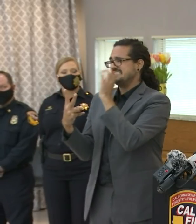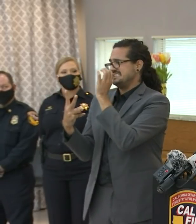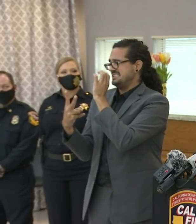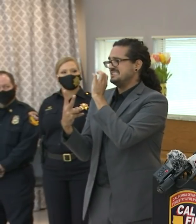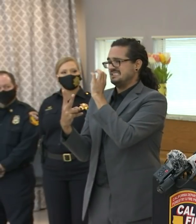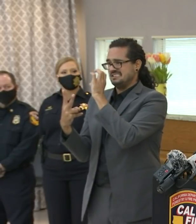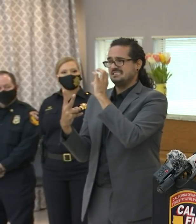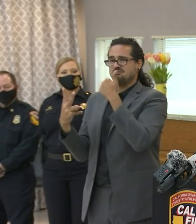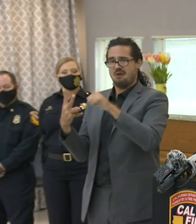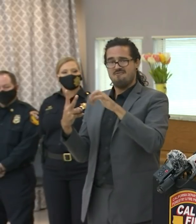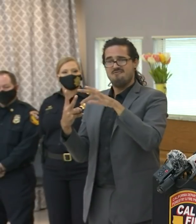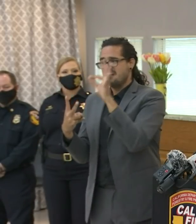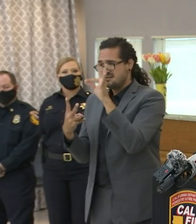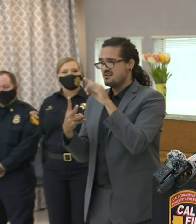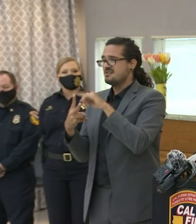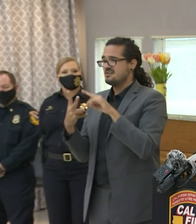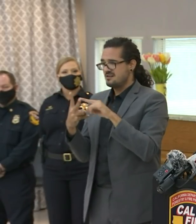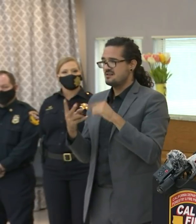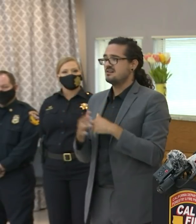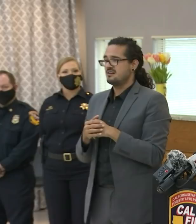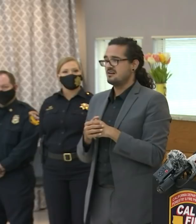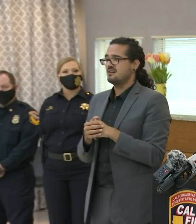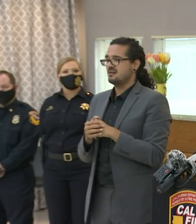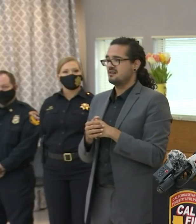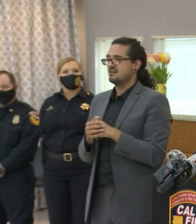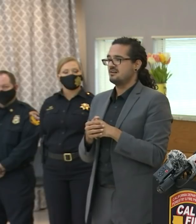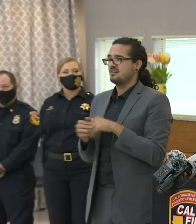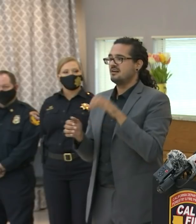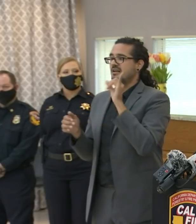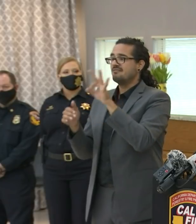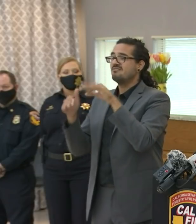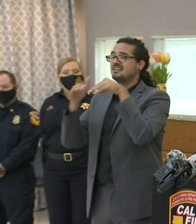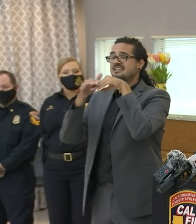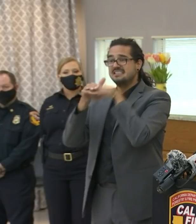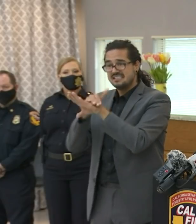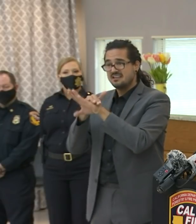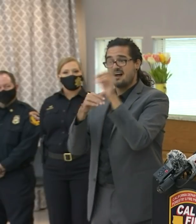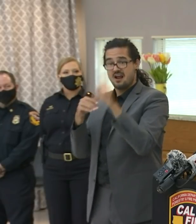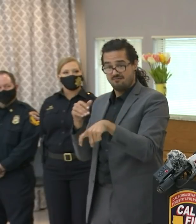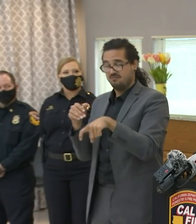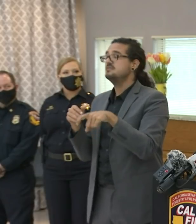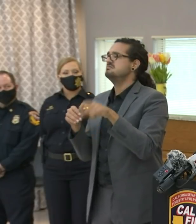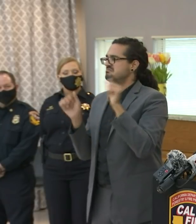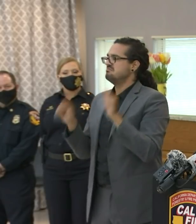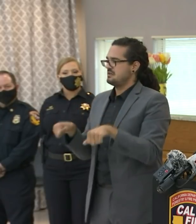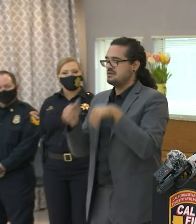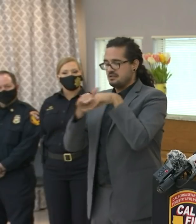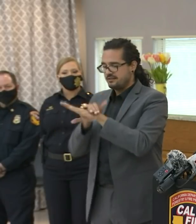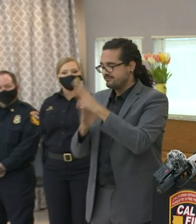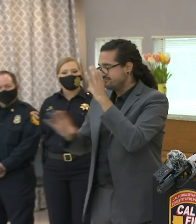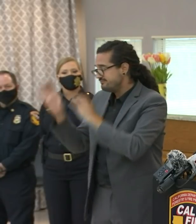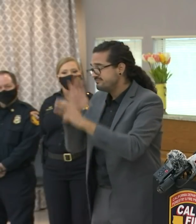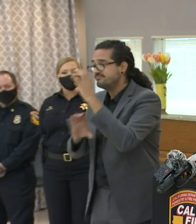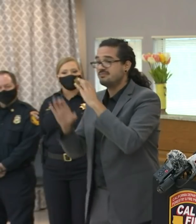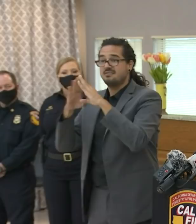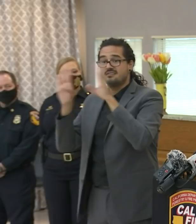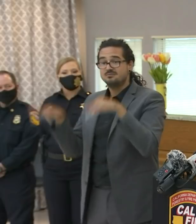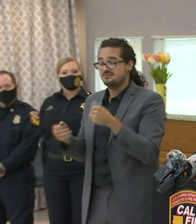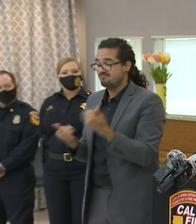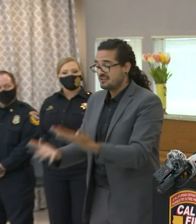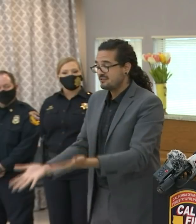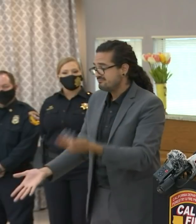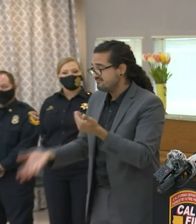those areas to do a greater depth of investigation. A couple other things, just sort of, again,